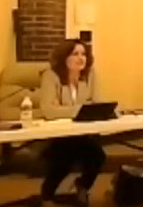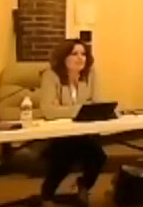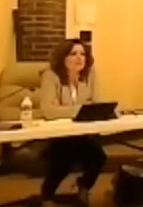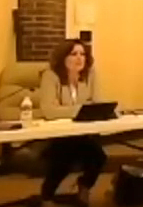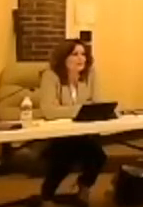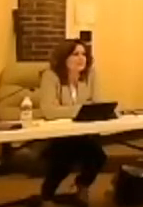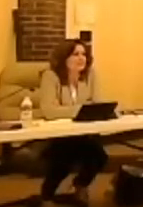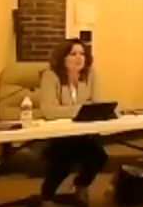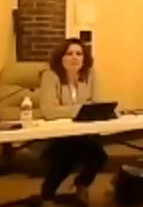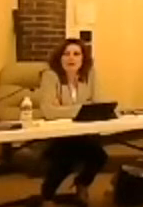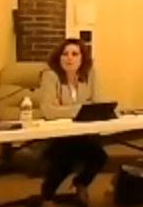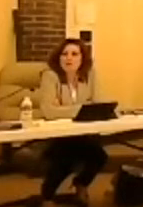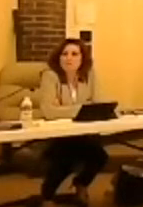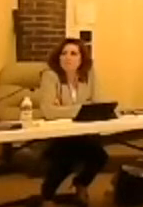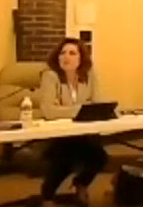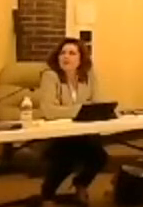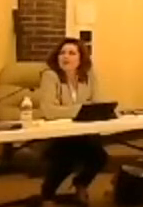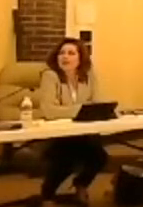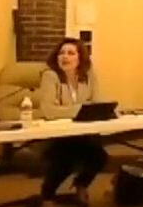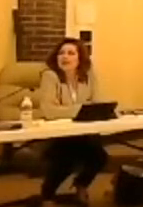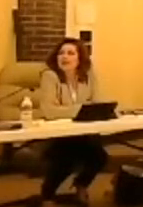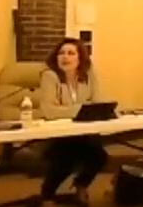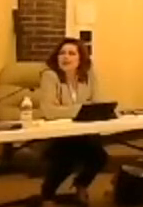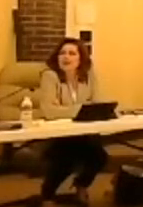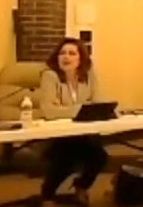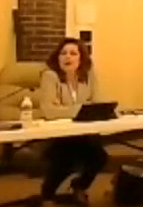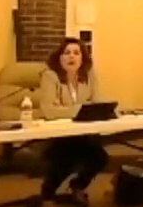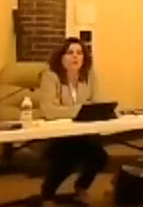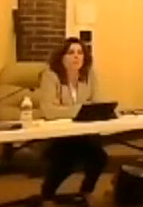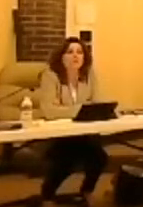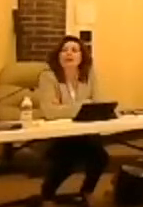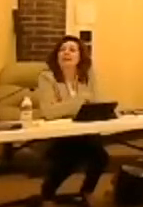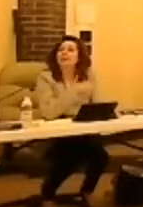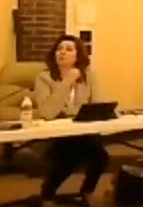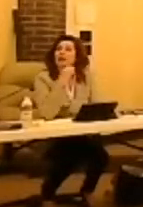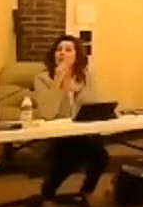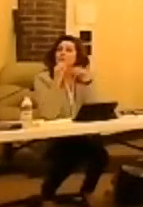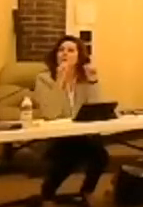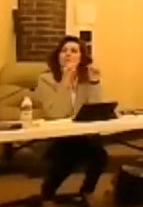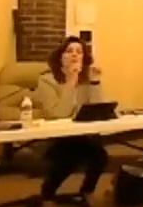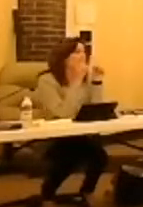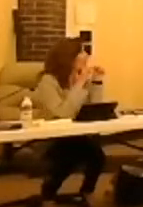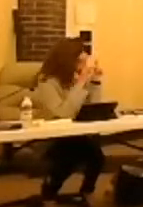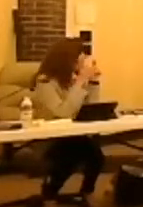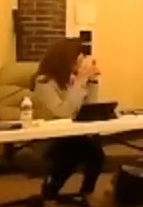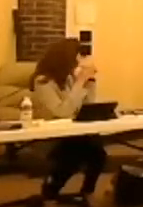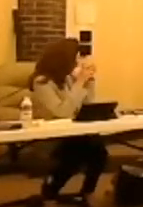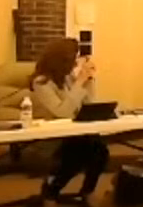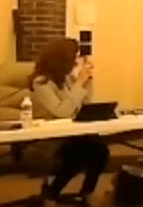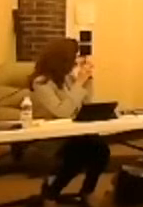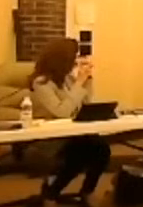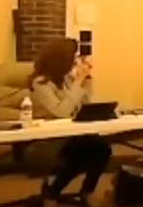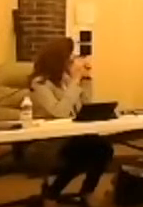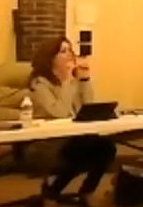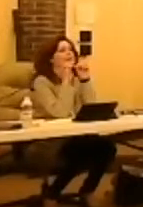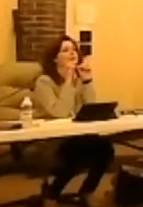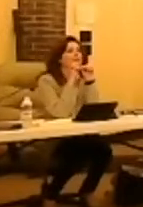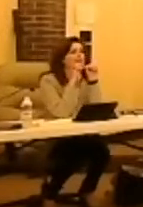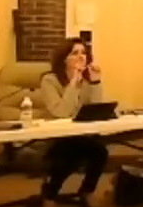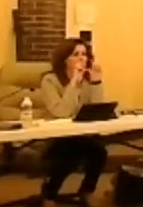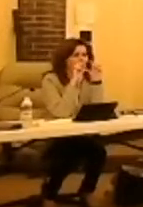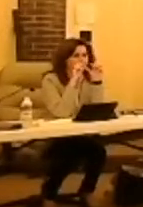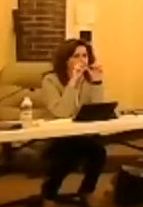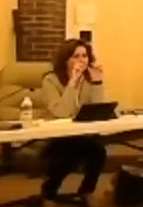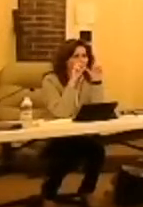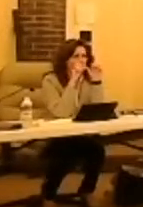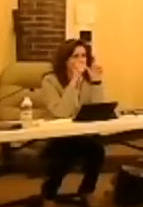It's so funny when my son would come home. Oh, I but used you to gotta love unwrap Ho-Hos. them. So ho-hos, you gotta take off the chocolate on That's the right.